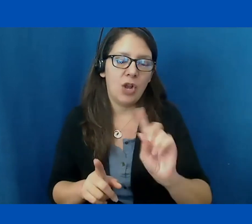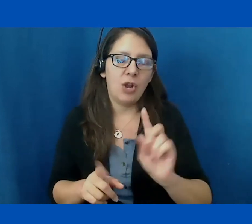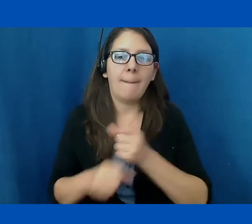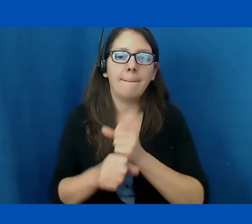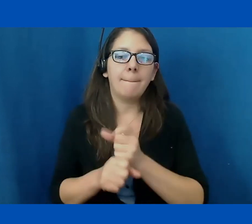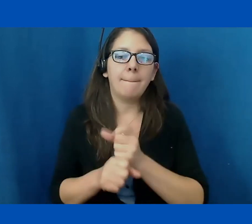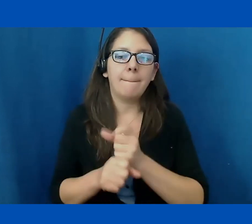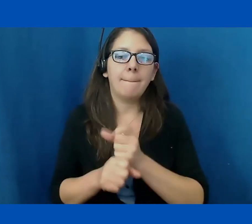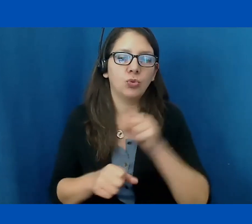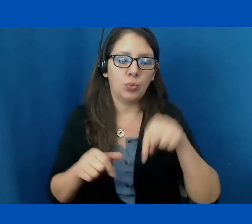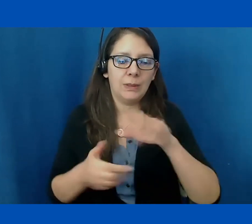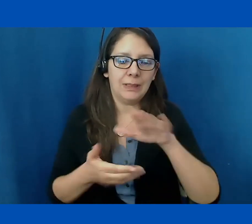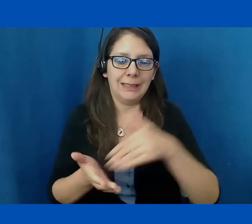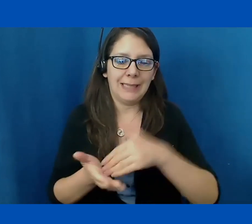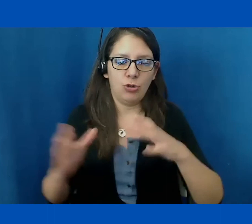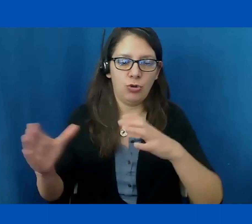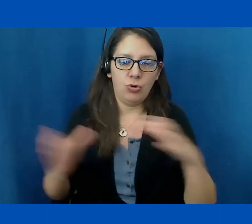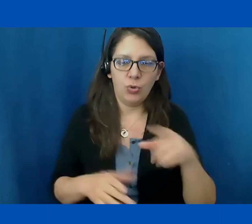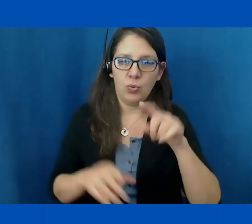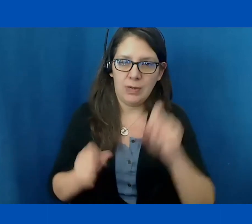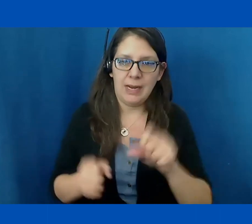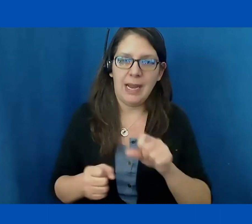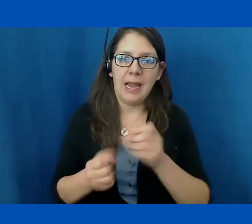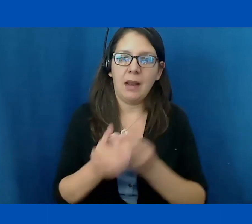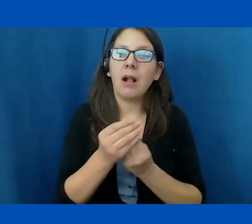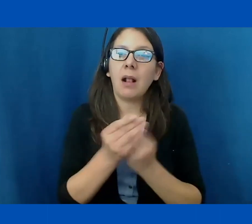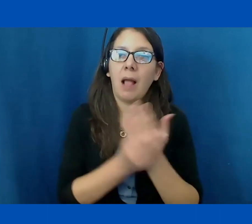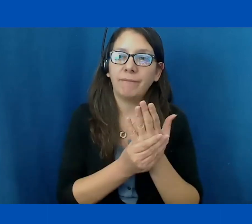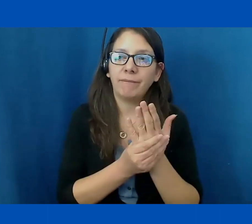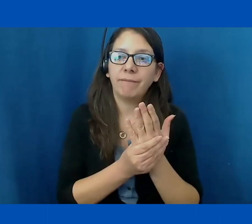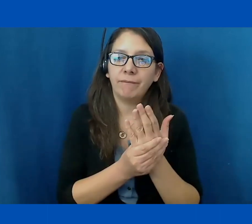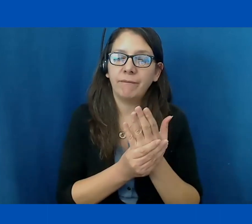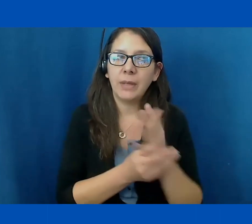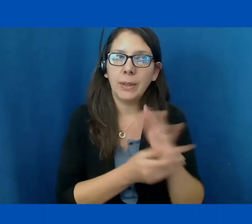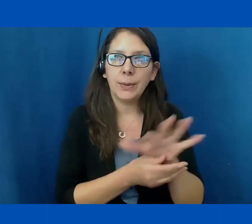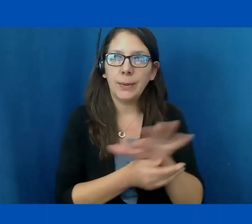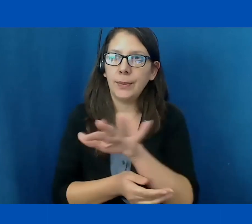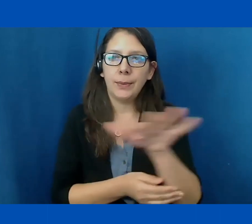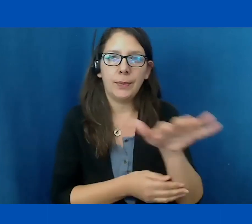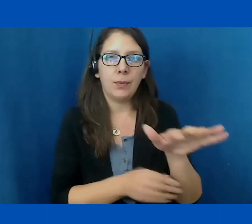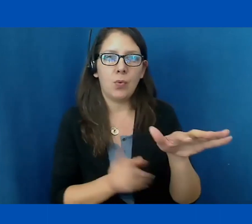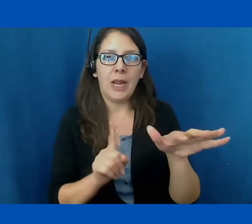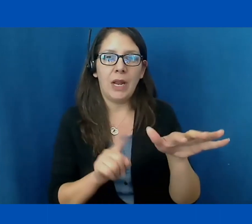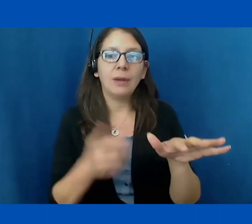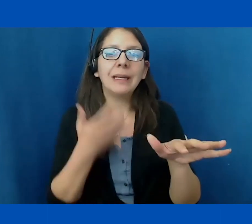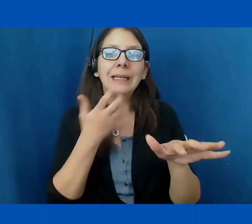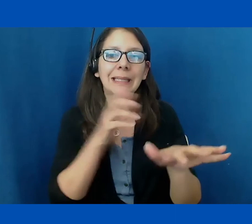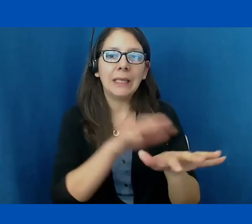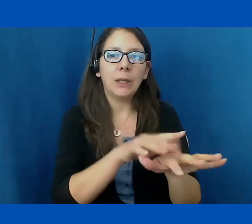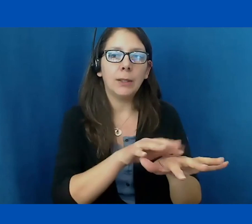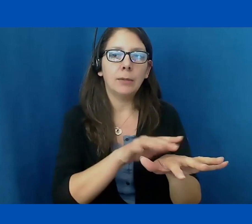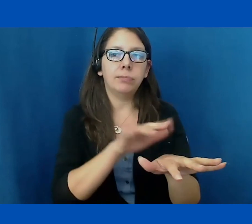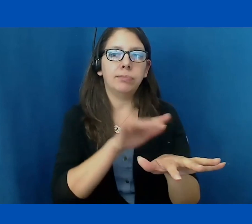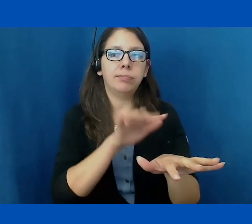You can put on like a glove to help you at least get a sense of where the pot is, because heat radiates out and we don't always